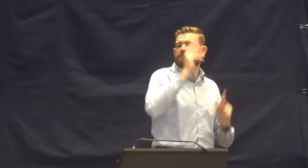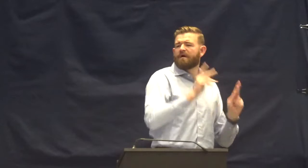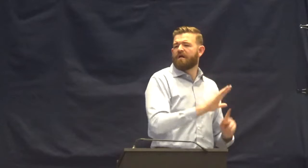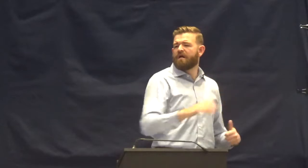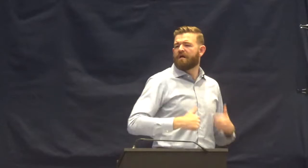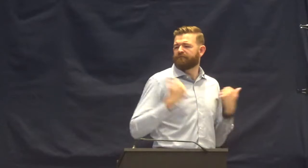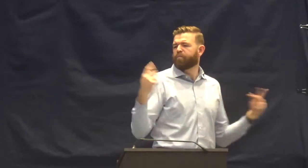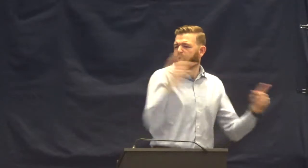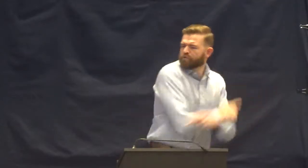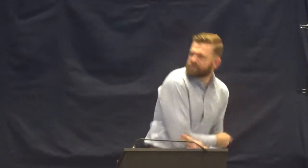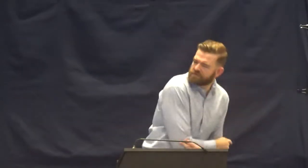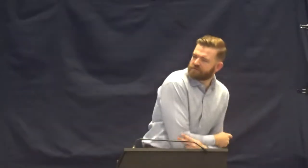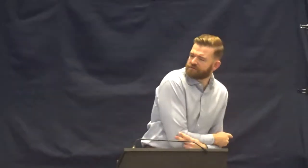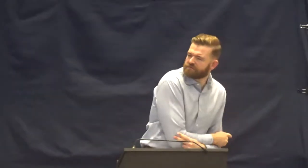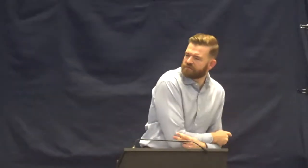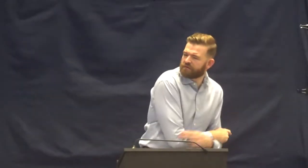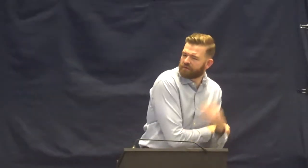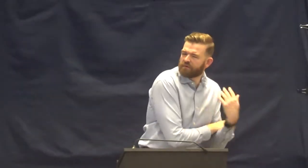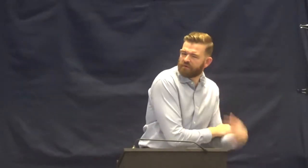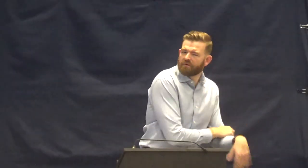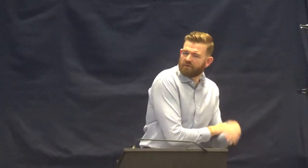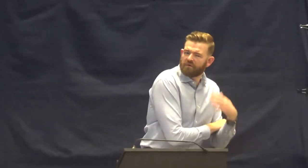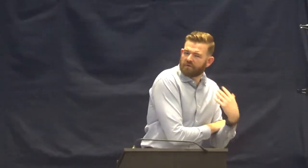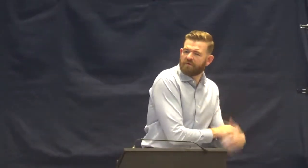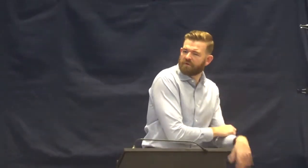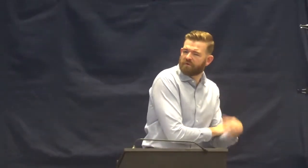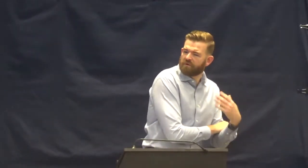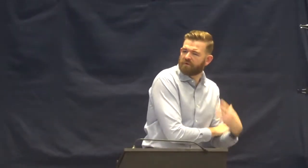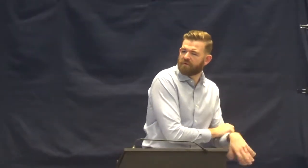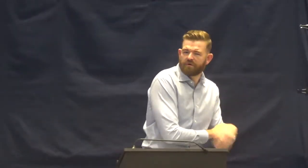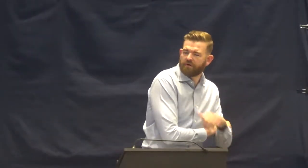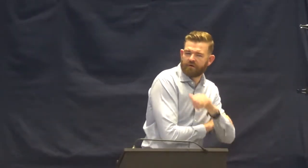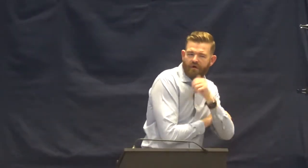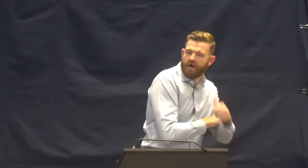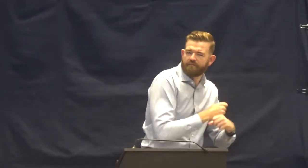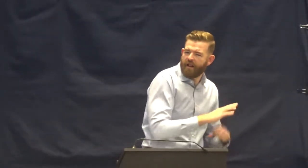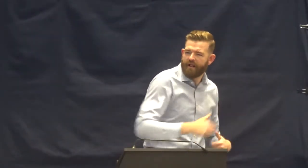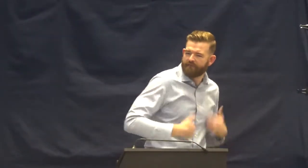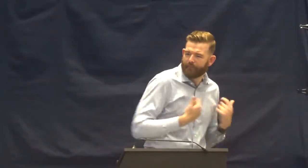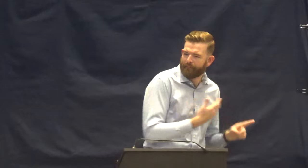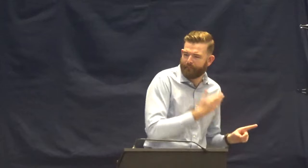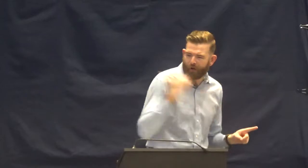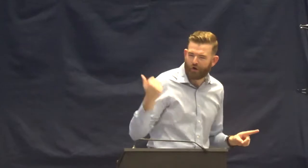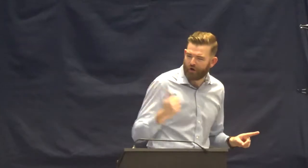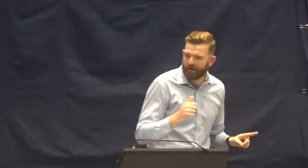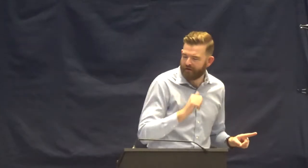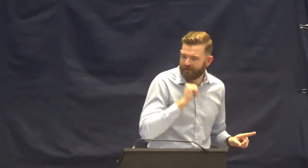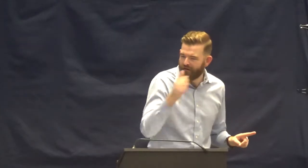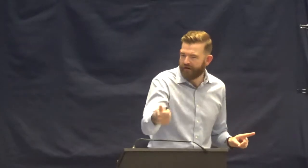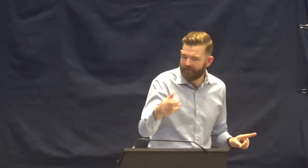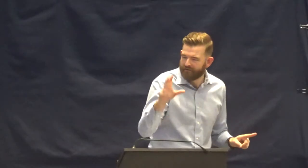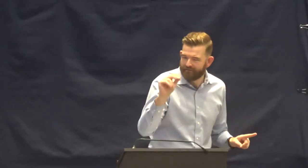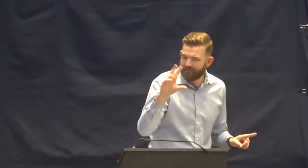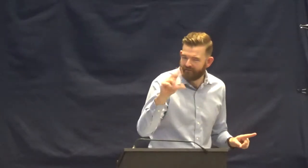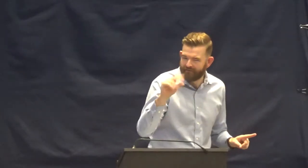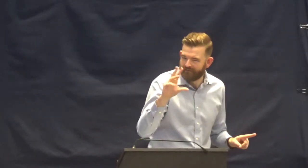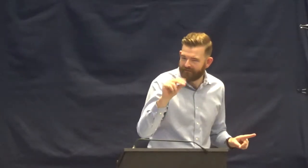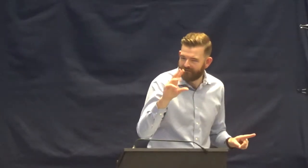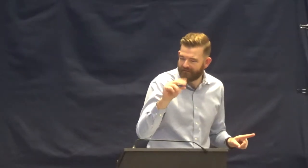that story. When the Europeans came here, we actually made the indigenous people's lives